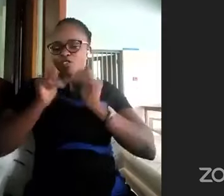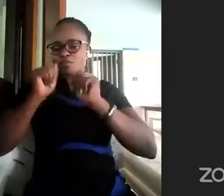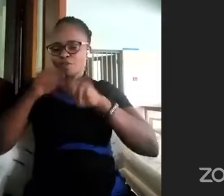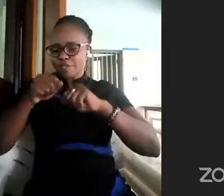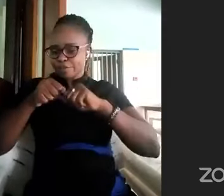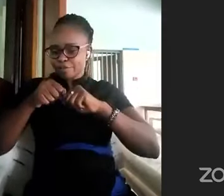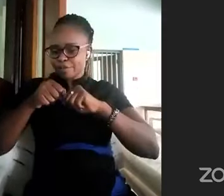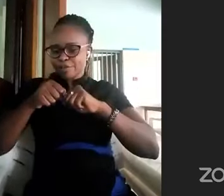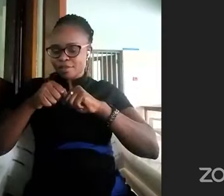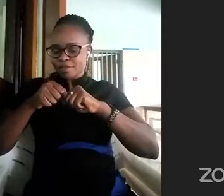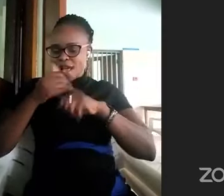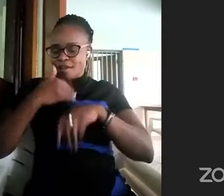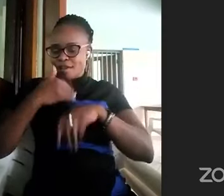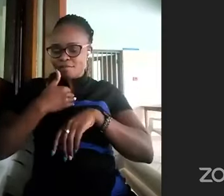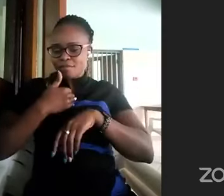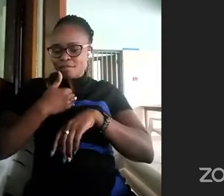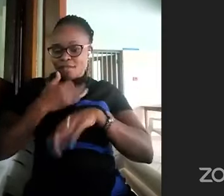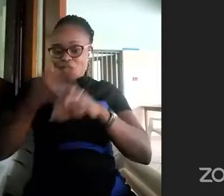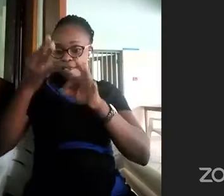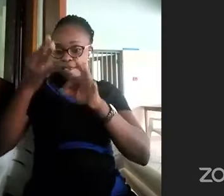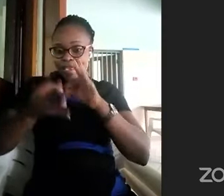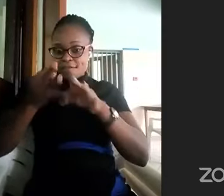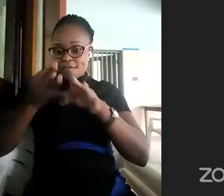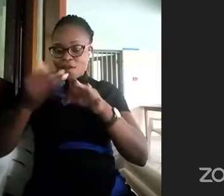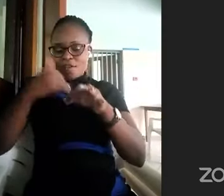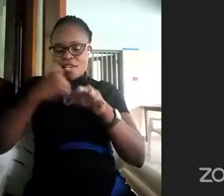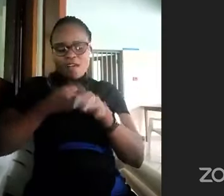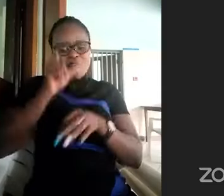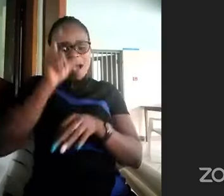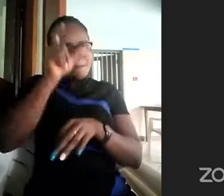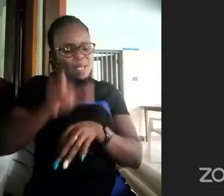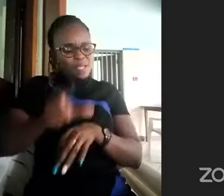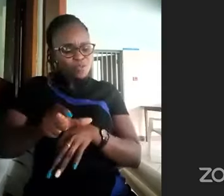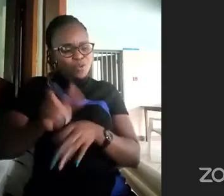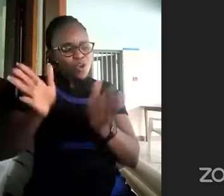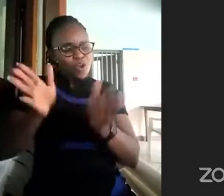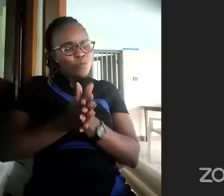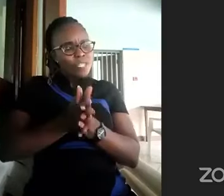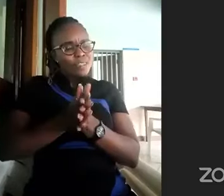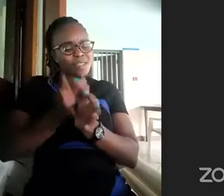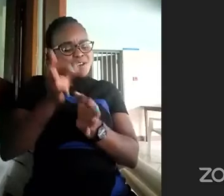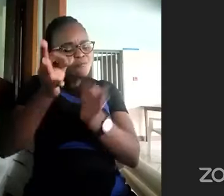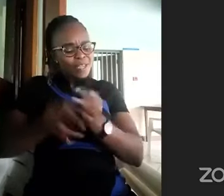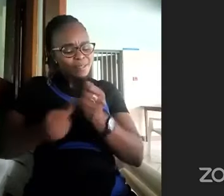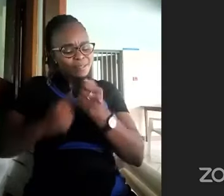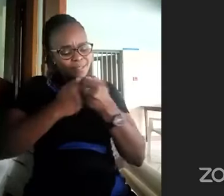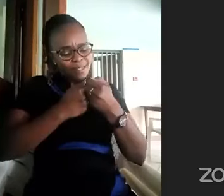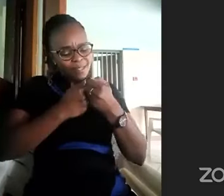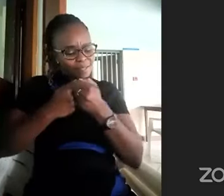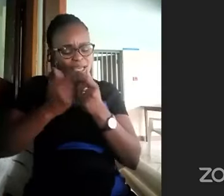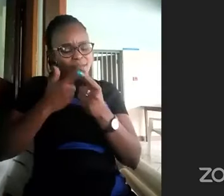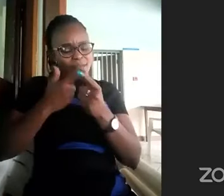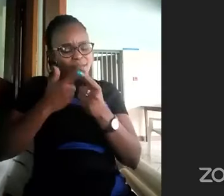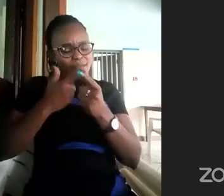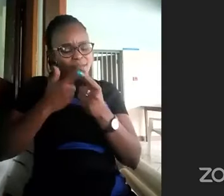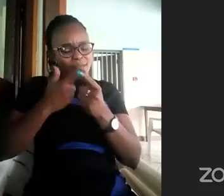out. Many a times persons with disabilities are pushed behind when it comes to accessing and enjoying their rights and opportunities. And then the